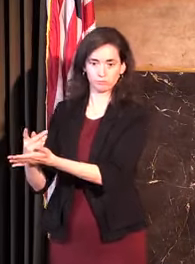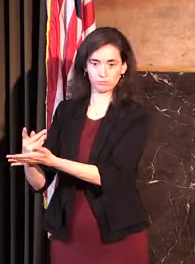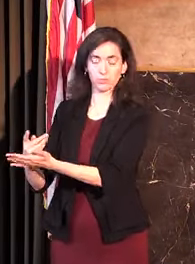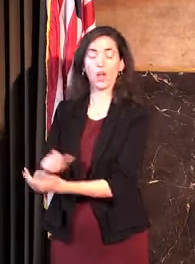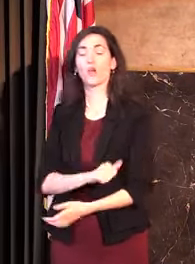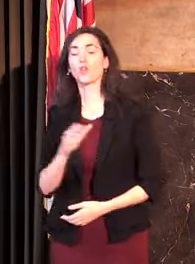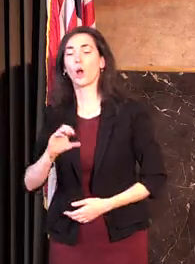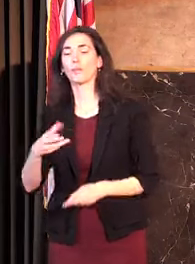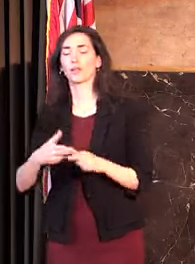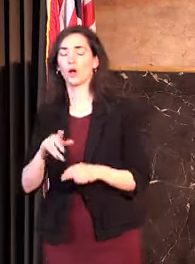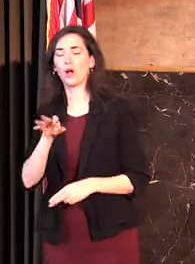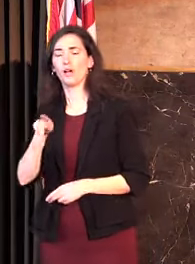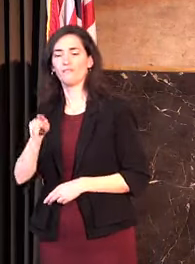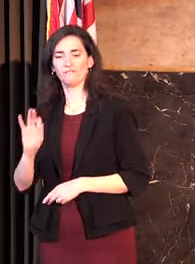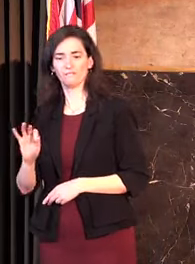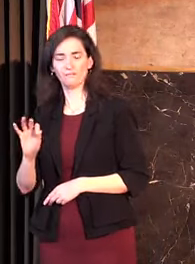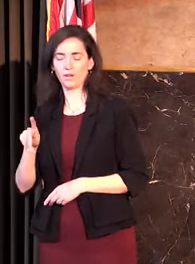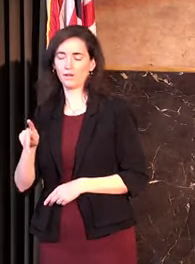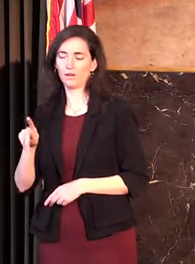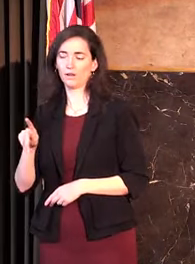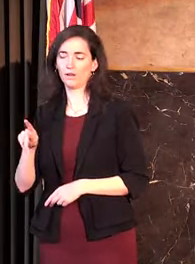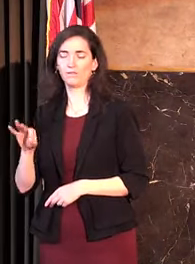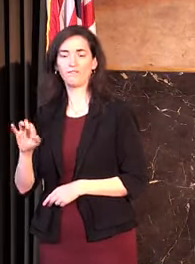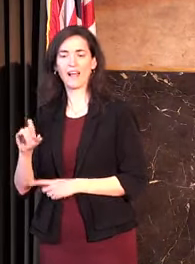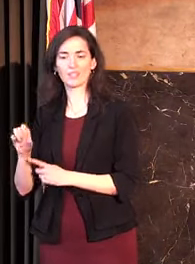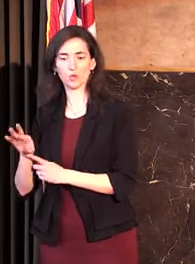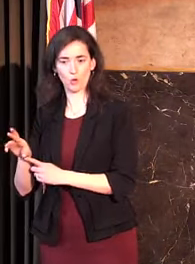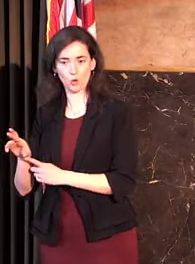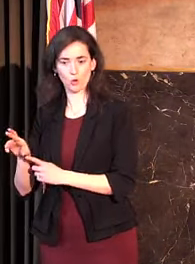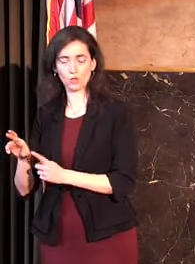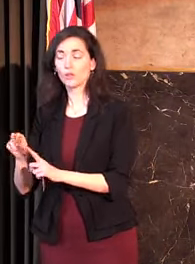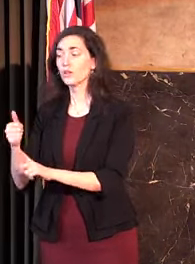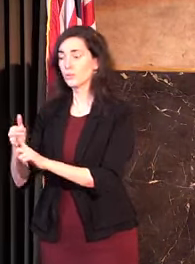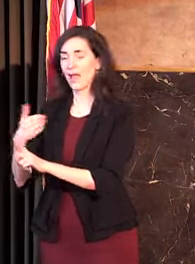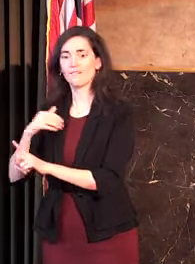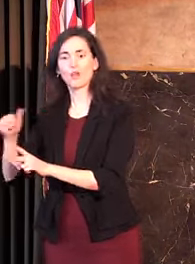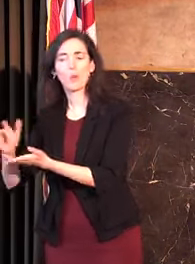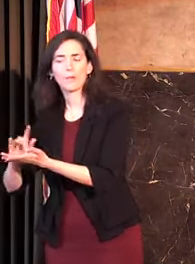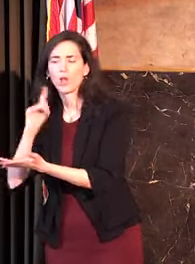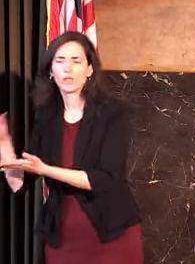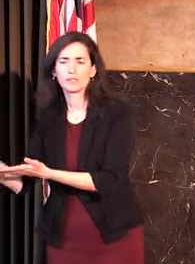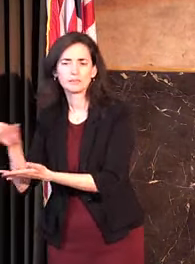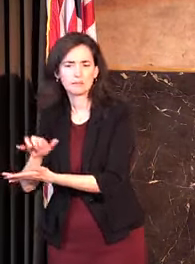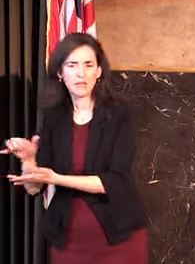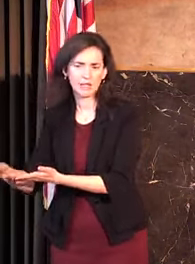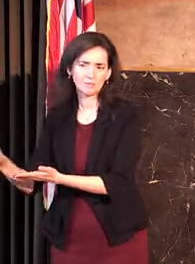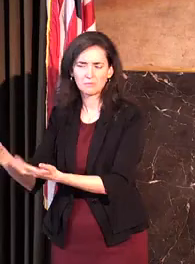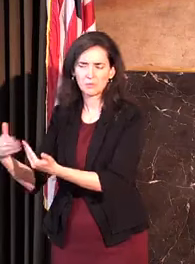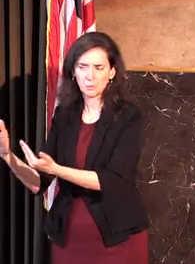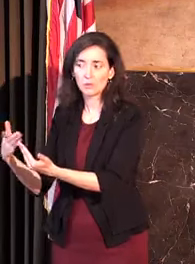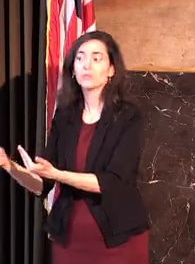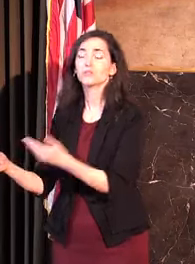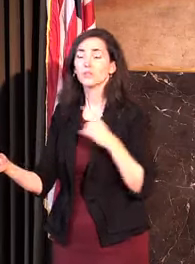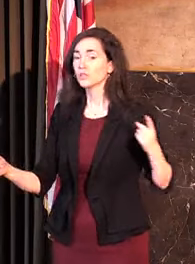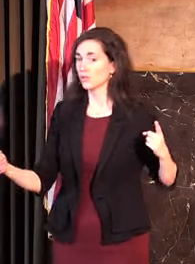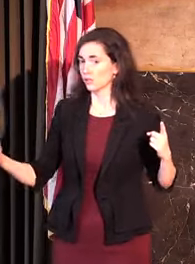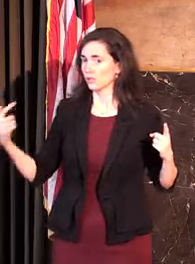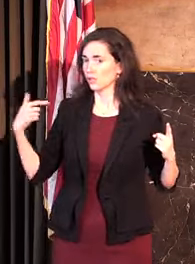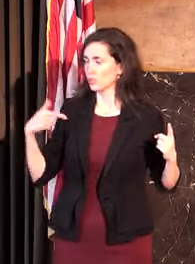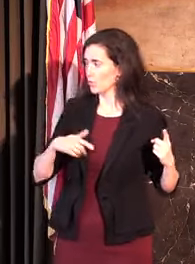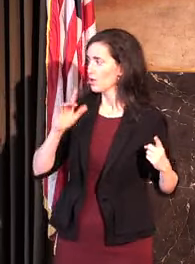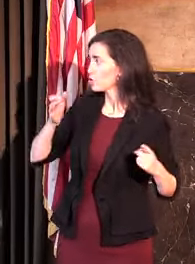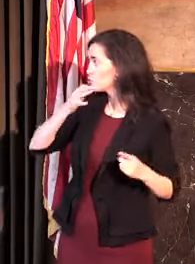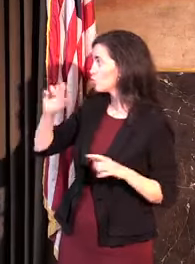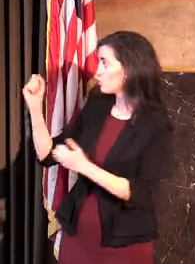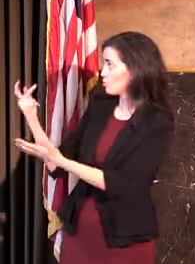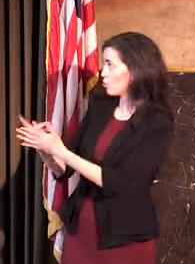has a similar pill that we expect to receive authorization shortly thereafter. All of this builds our arsenal. None of it